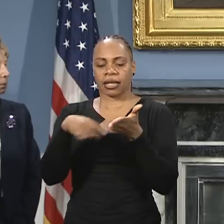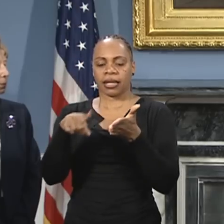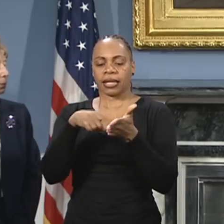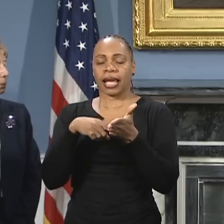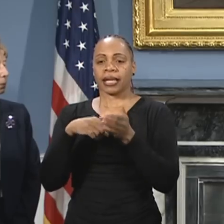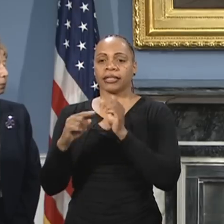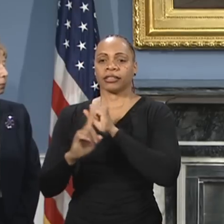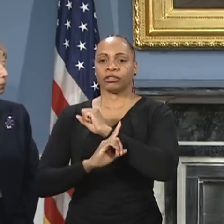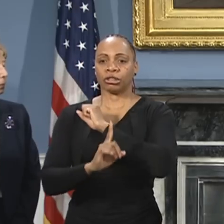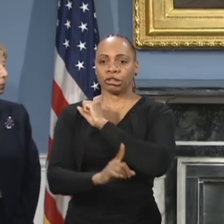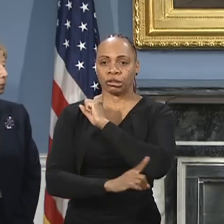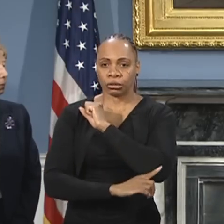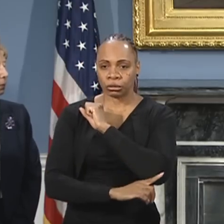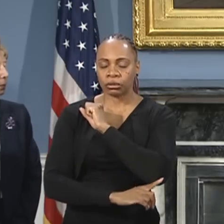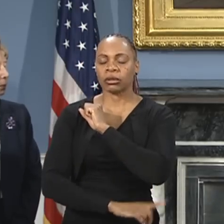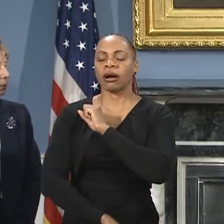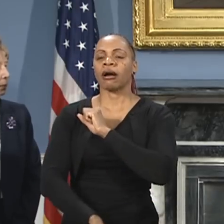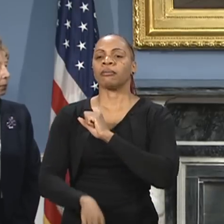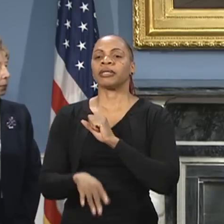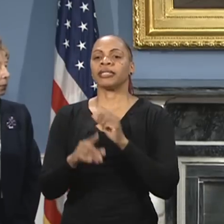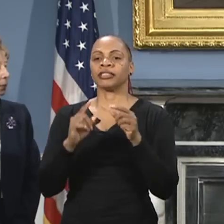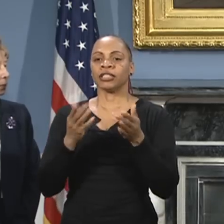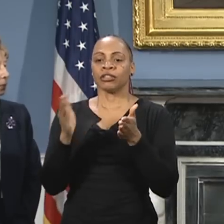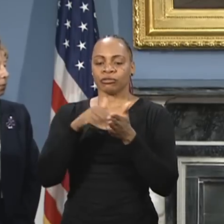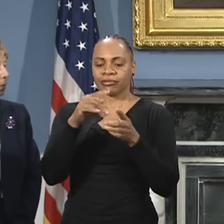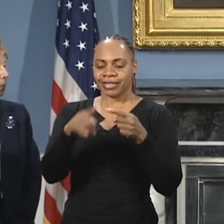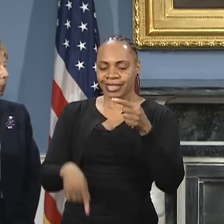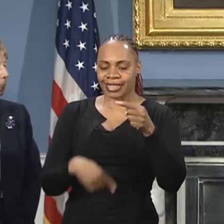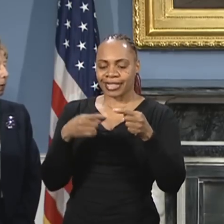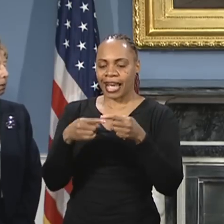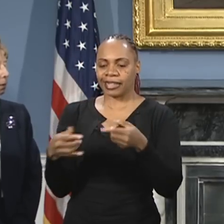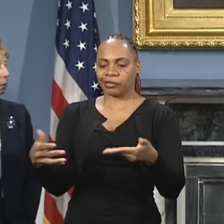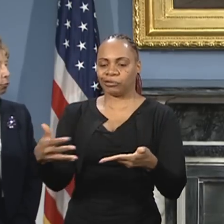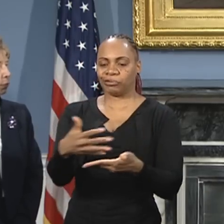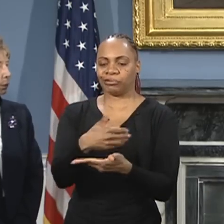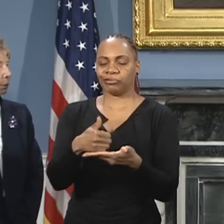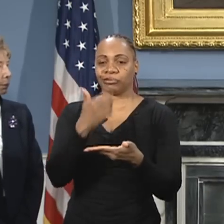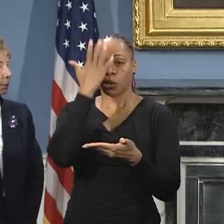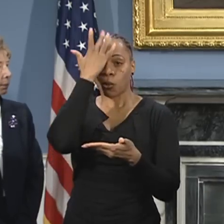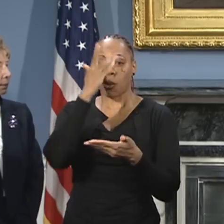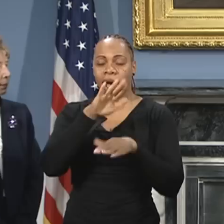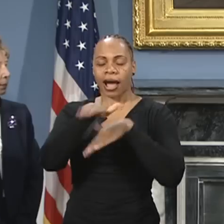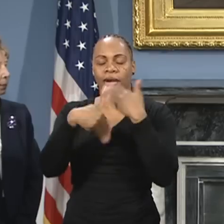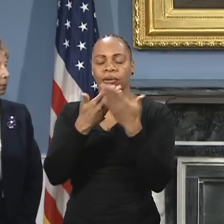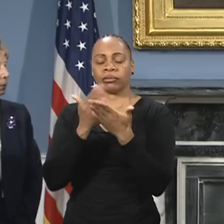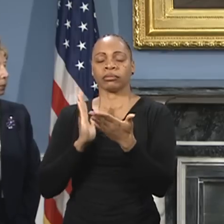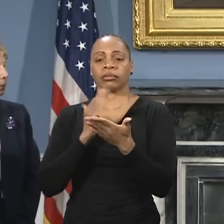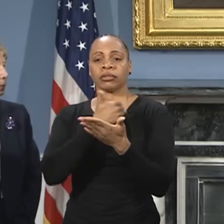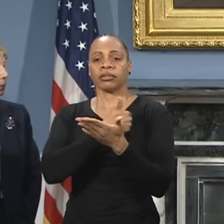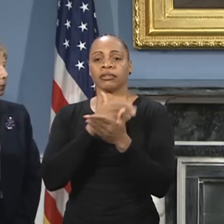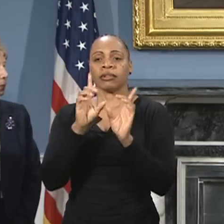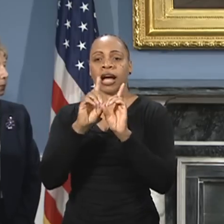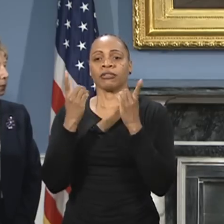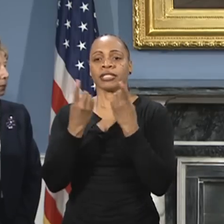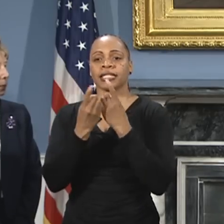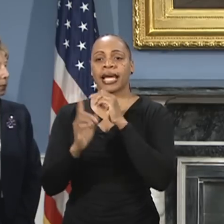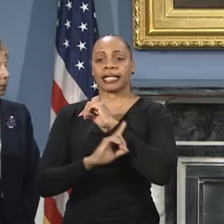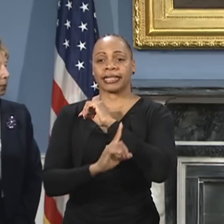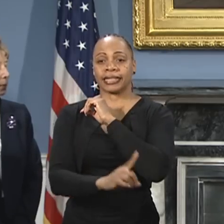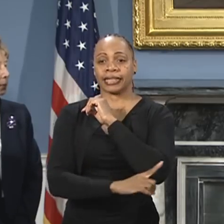recycling collections early enough to allow us to focus all our sanitation resources on snow removal. So we made that